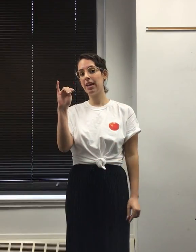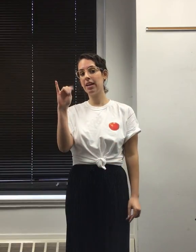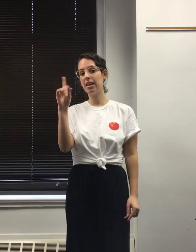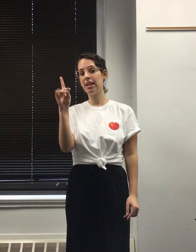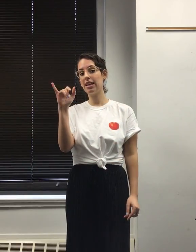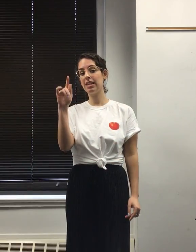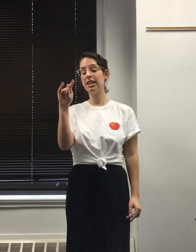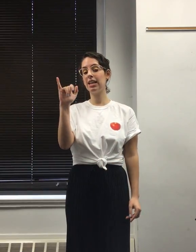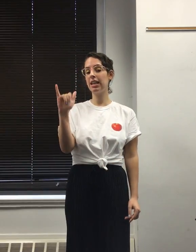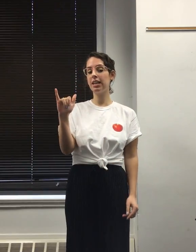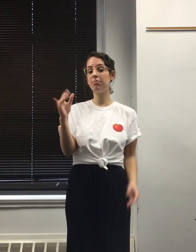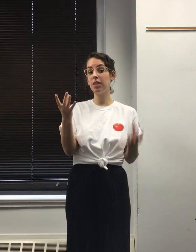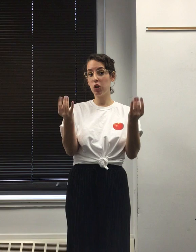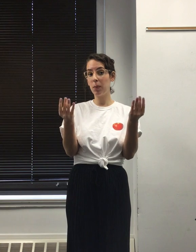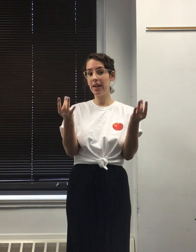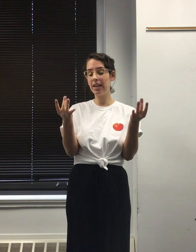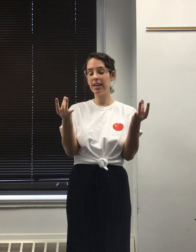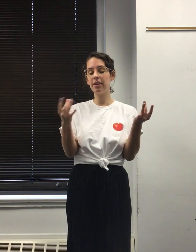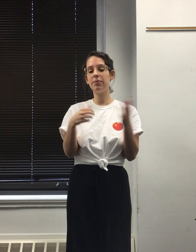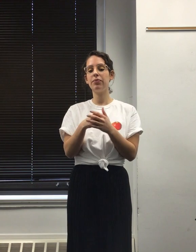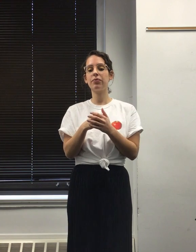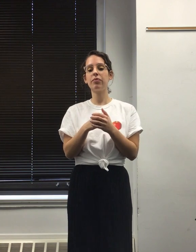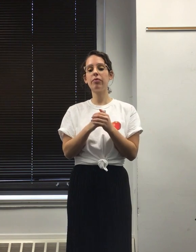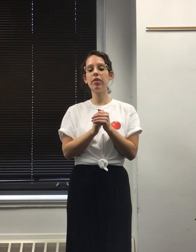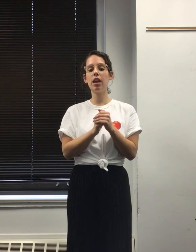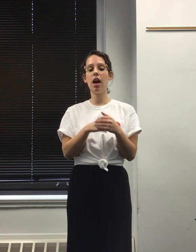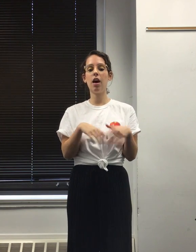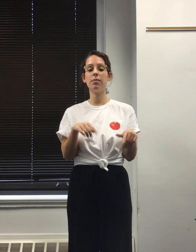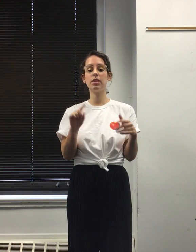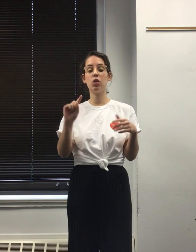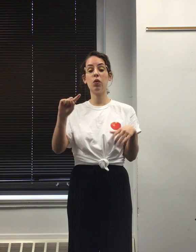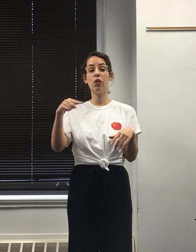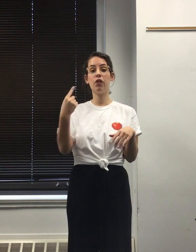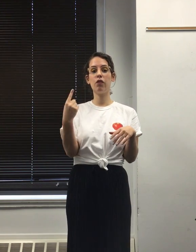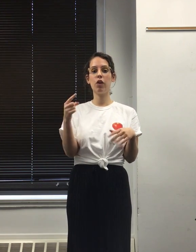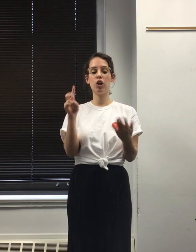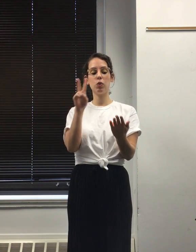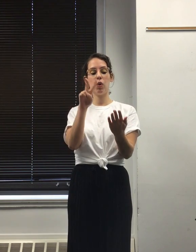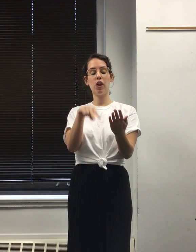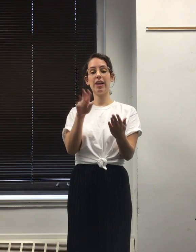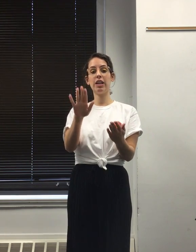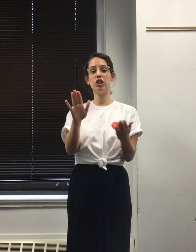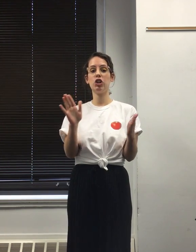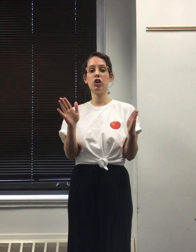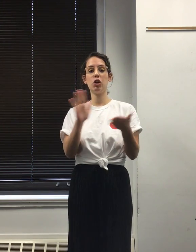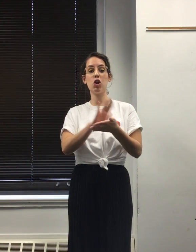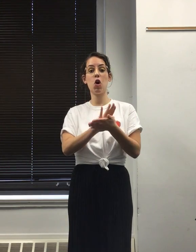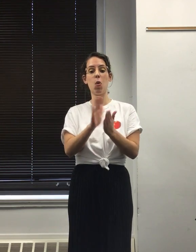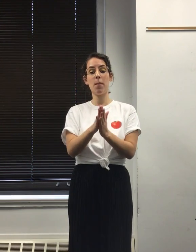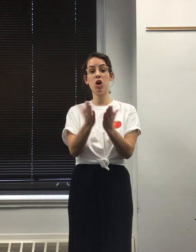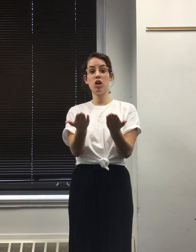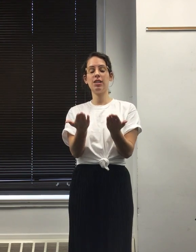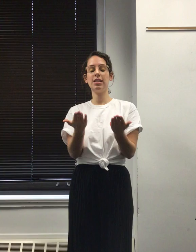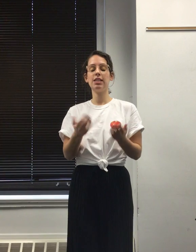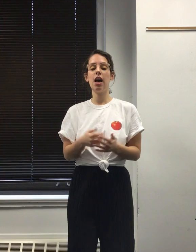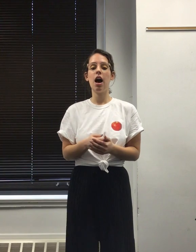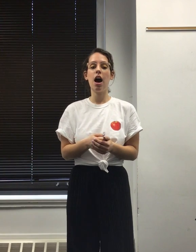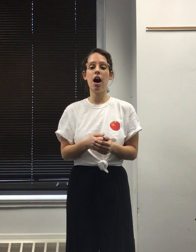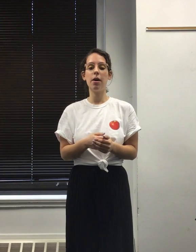first thing you need to do is in your notebooks, I've got, I believe, 9 vocabulary words that we need to make sure that we know for sure and get those